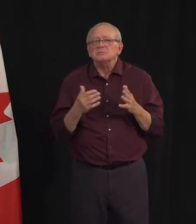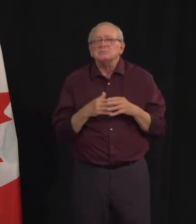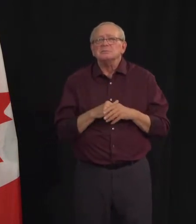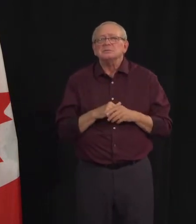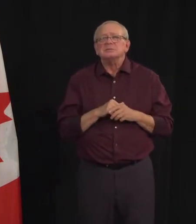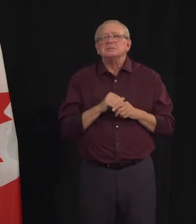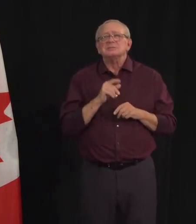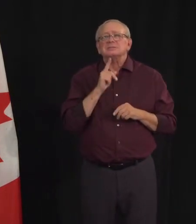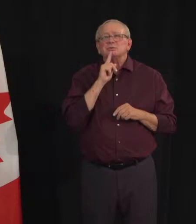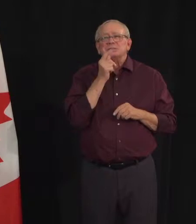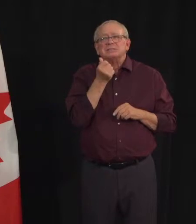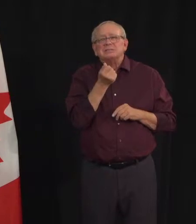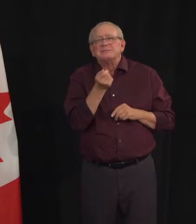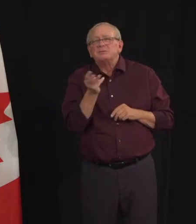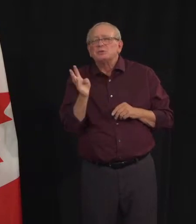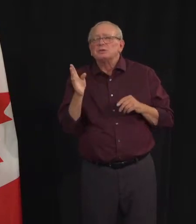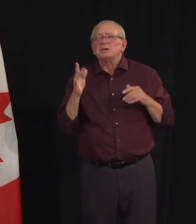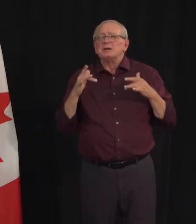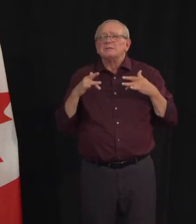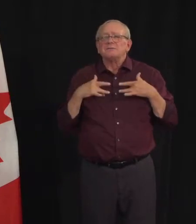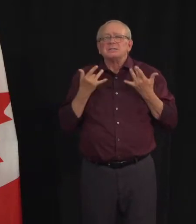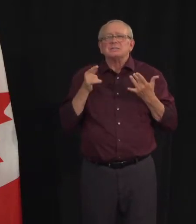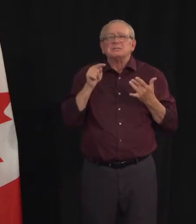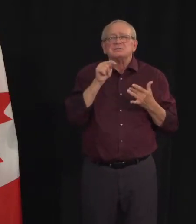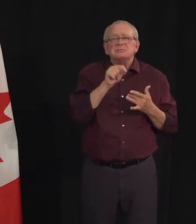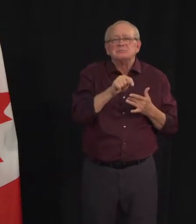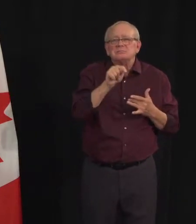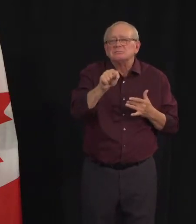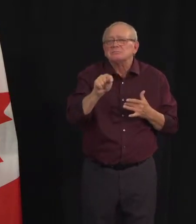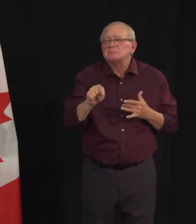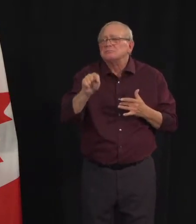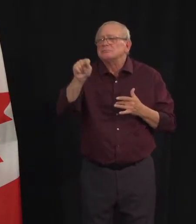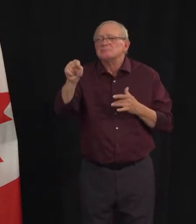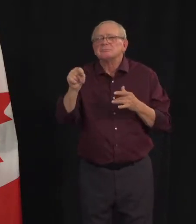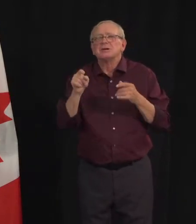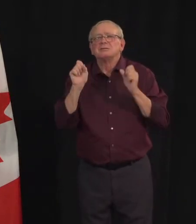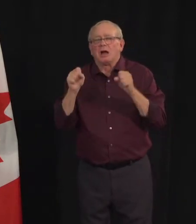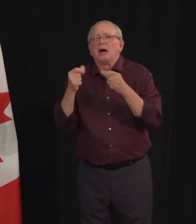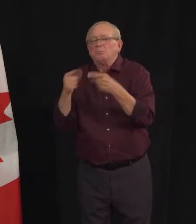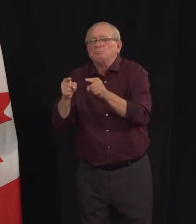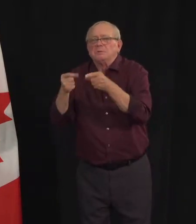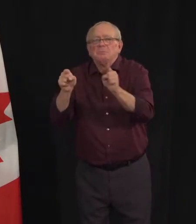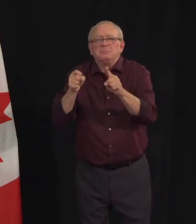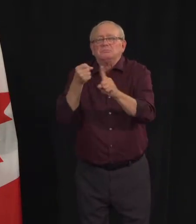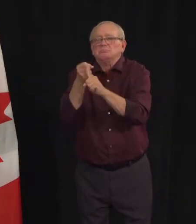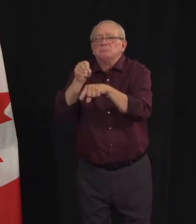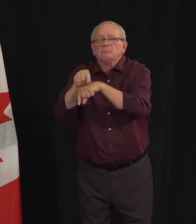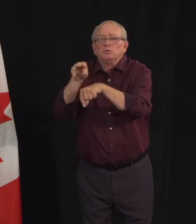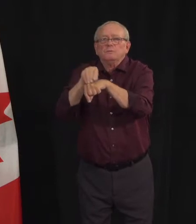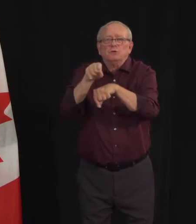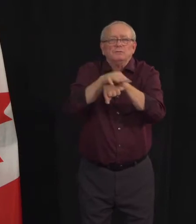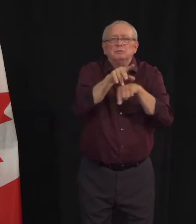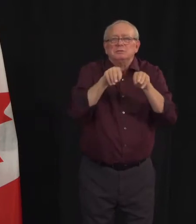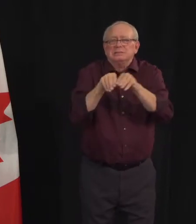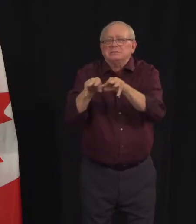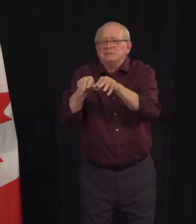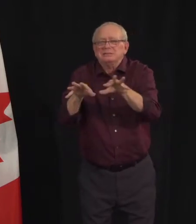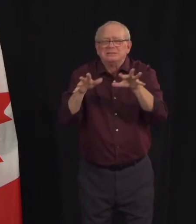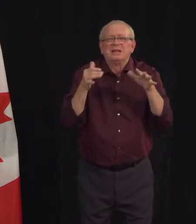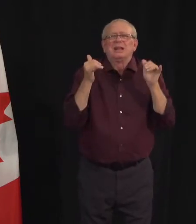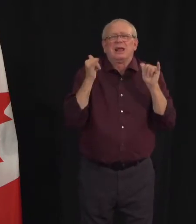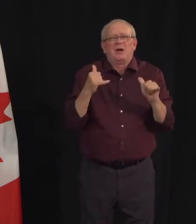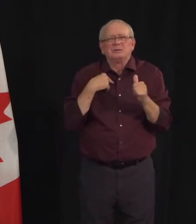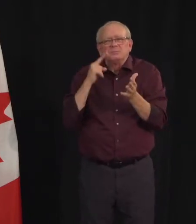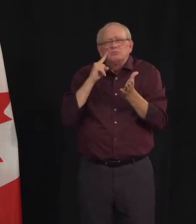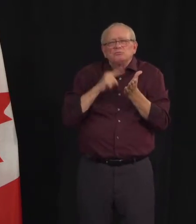events. So this is one example, and it's an example that we are investigating and making sure that we're publicizing because of that